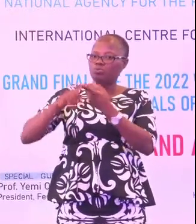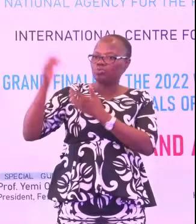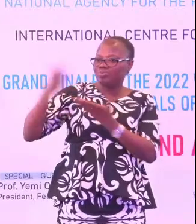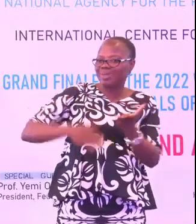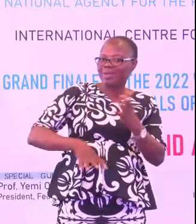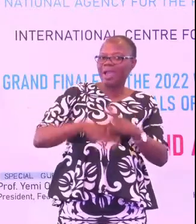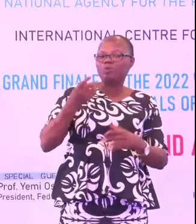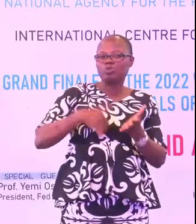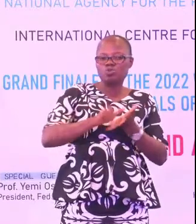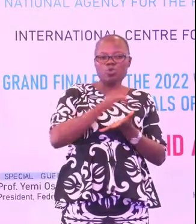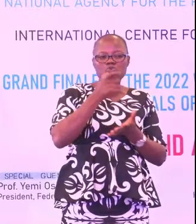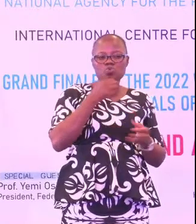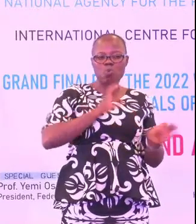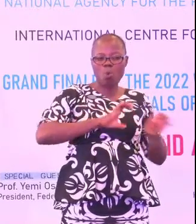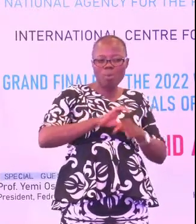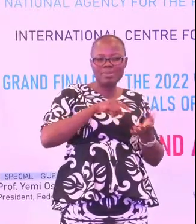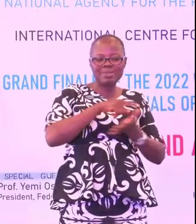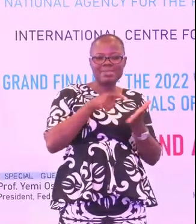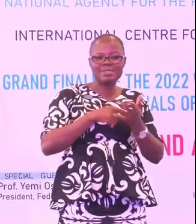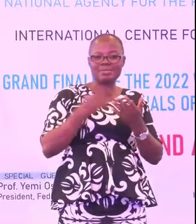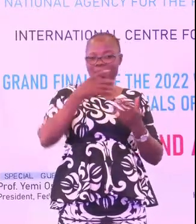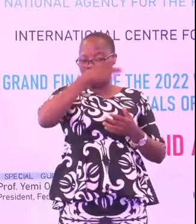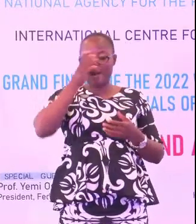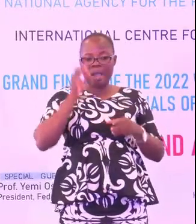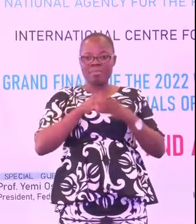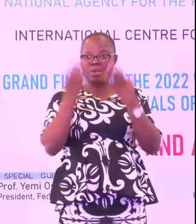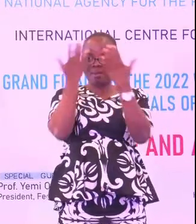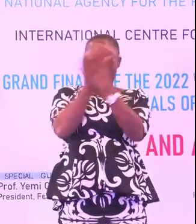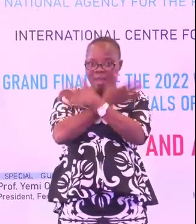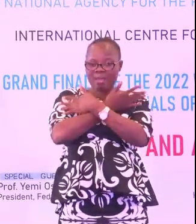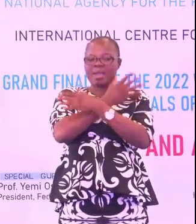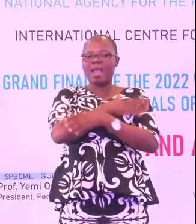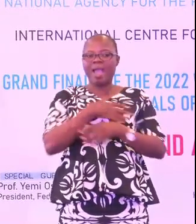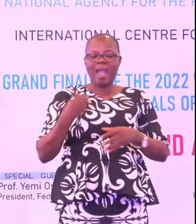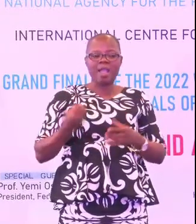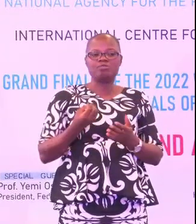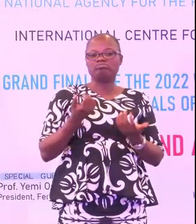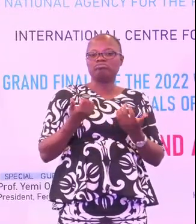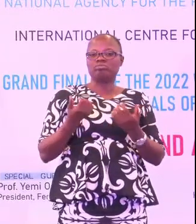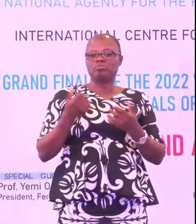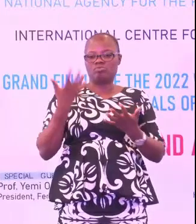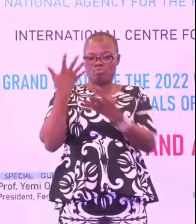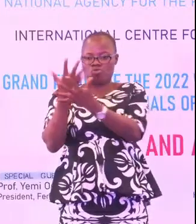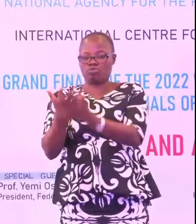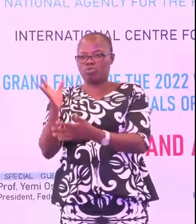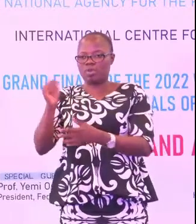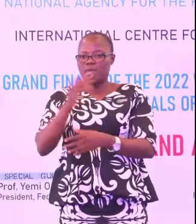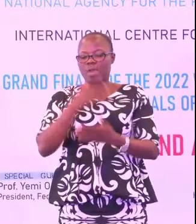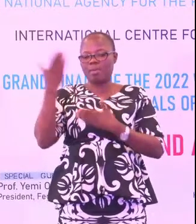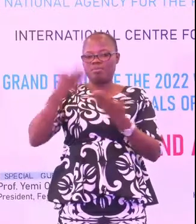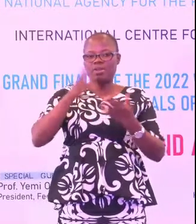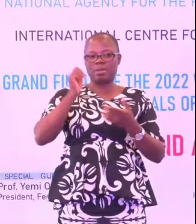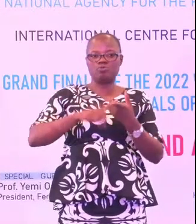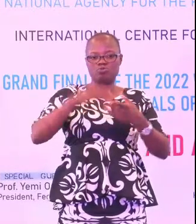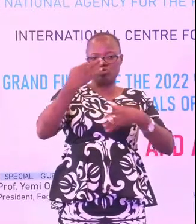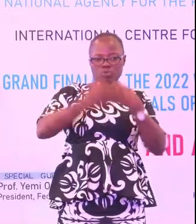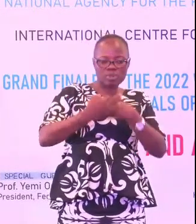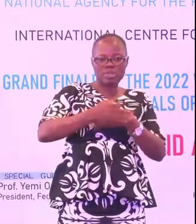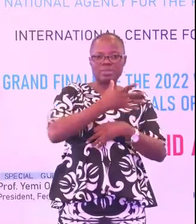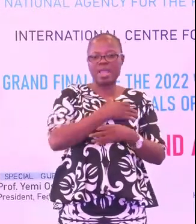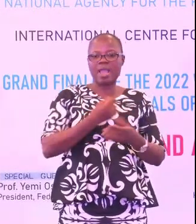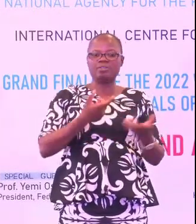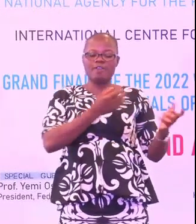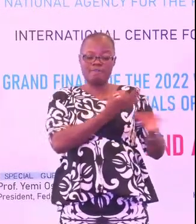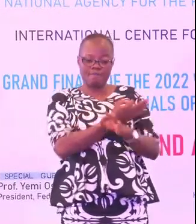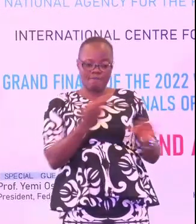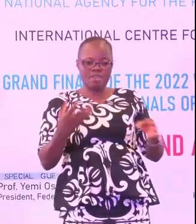who commit this crime in the dark and clandestinely, to prosecute them and bring them to justice and rescue the